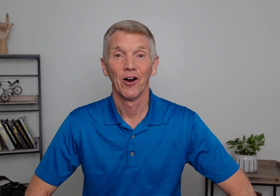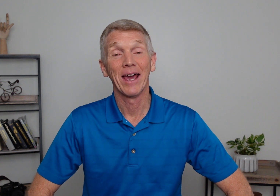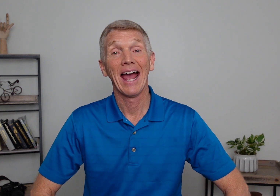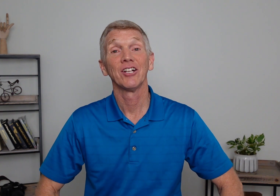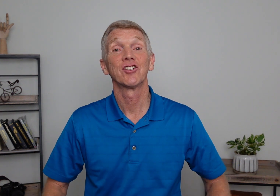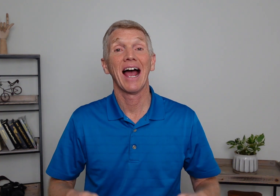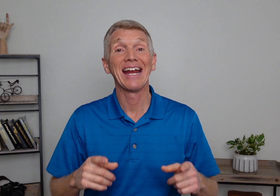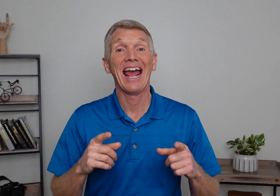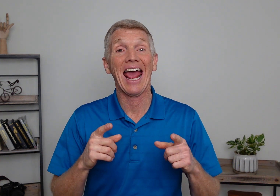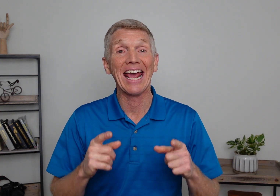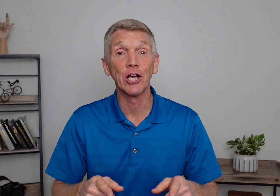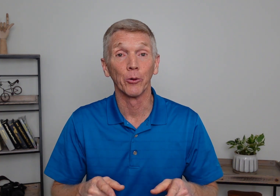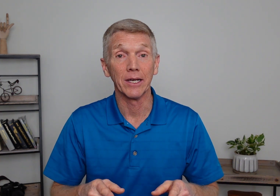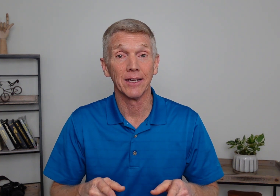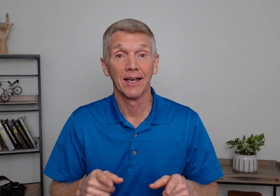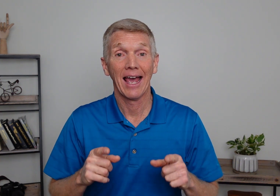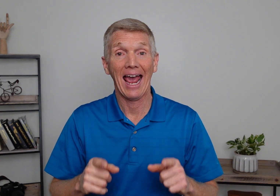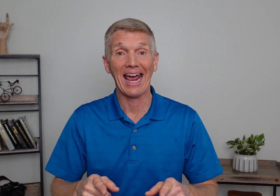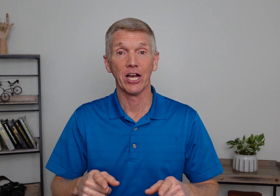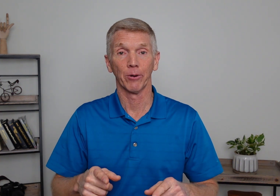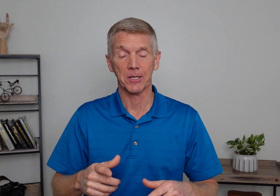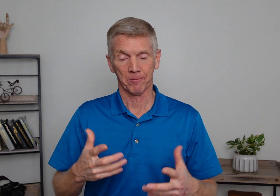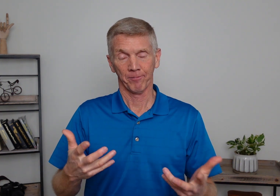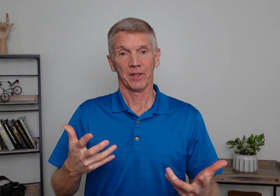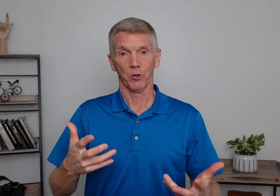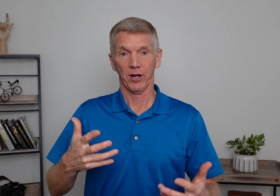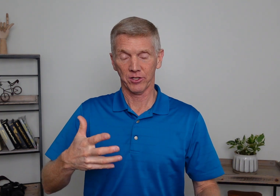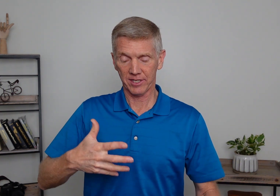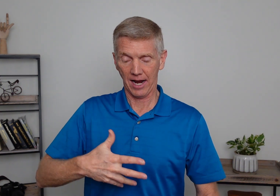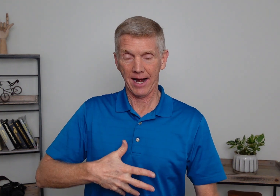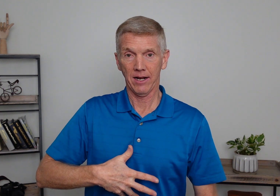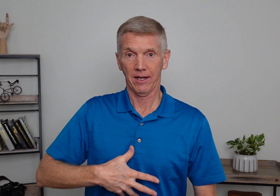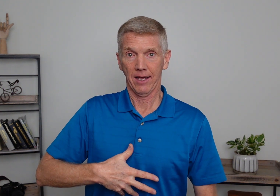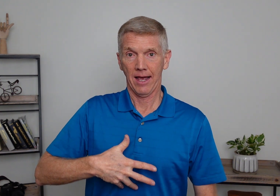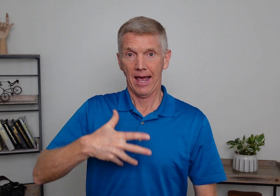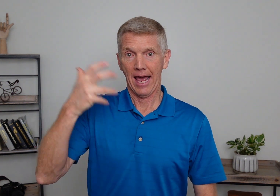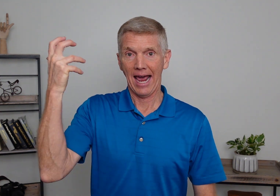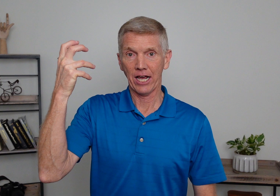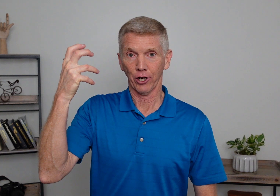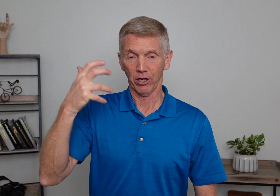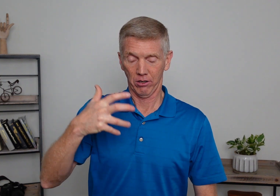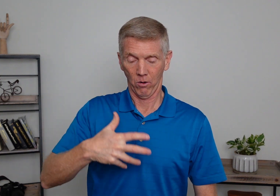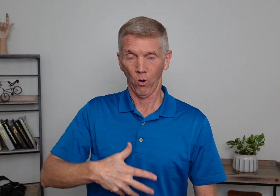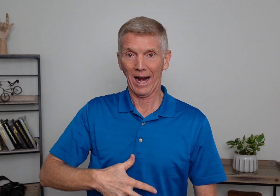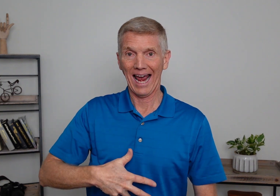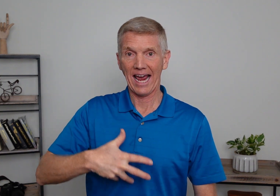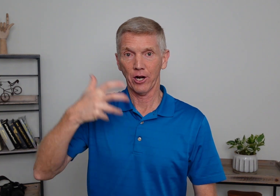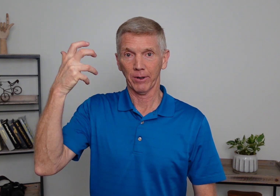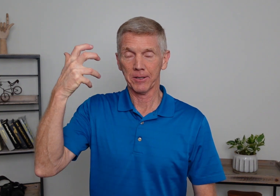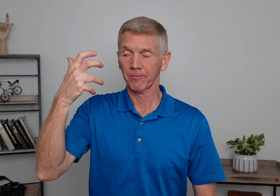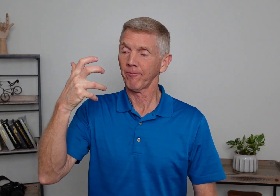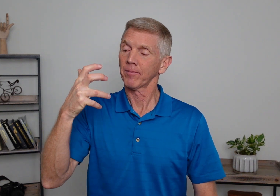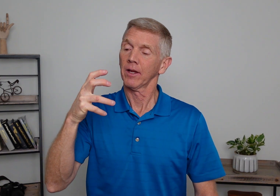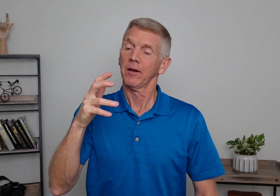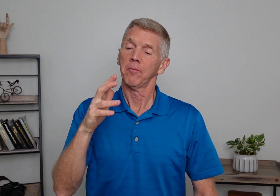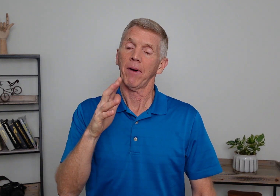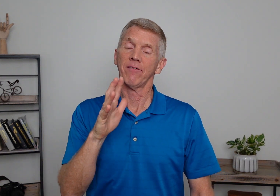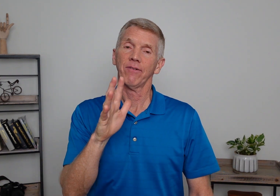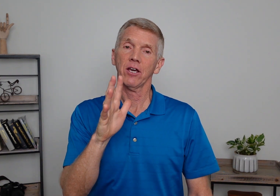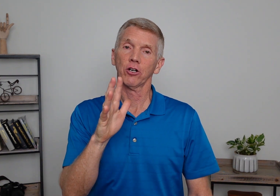Okay, how do you sign angry? Angry. So here's the sign, anger or angry. My fingers